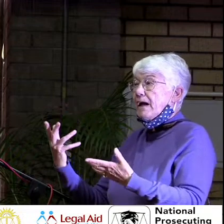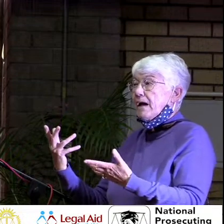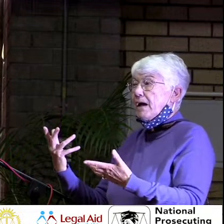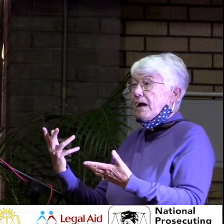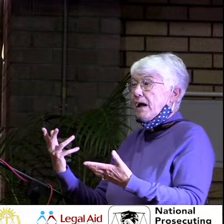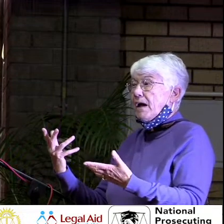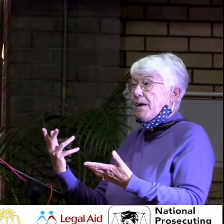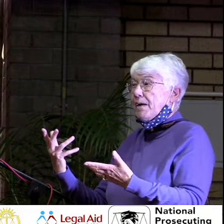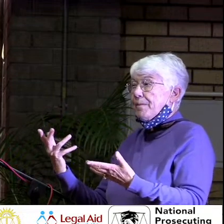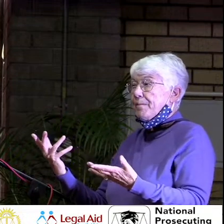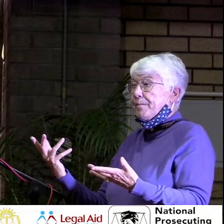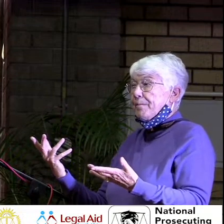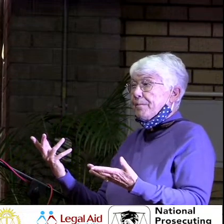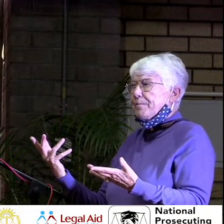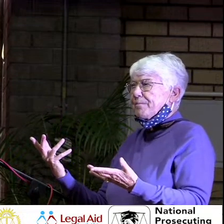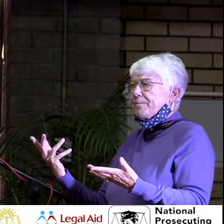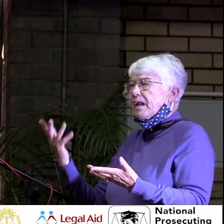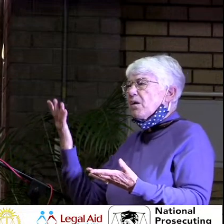nature of their